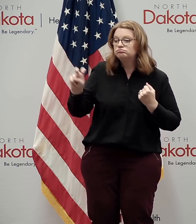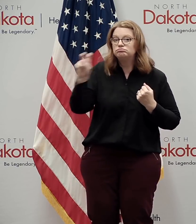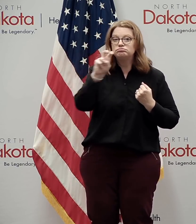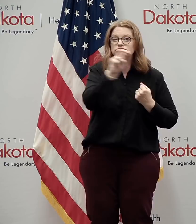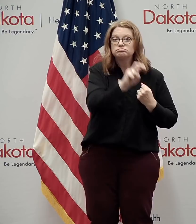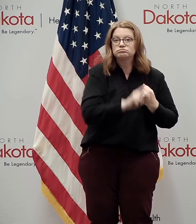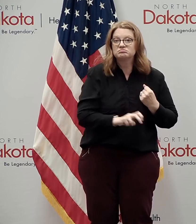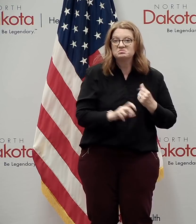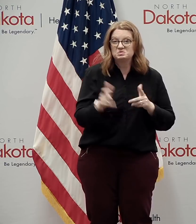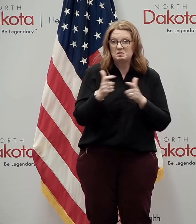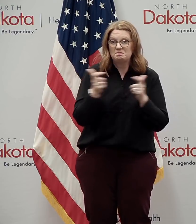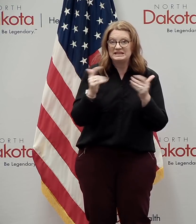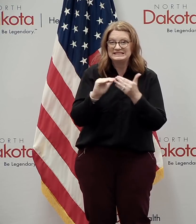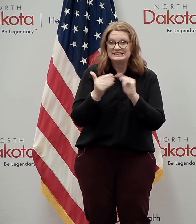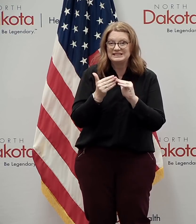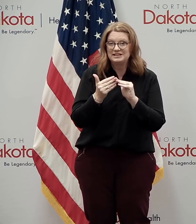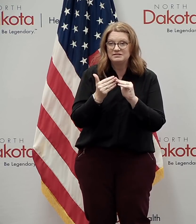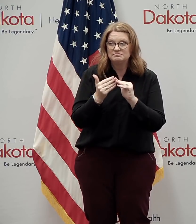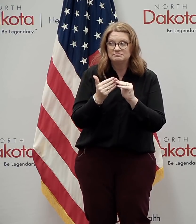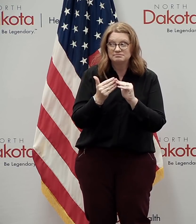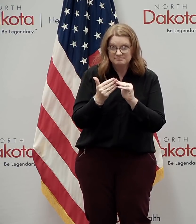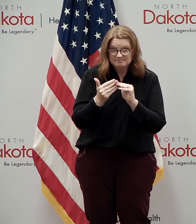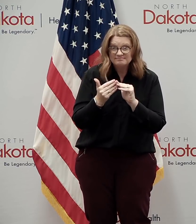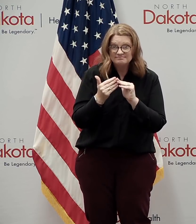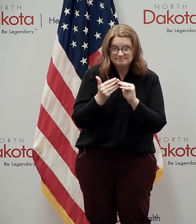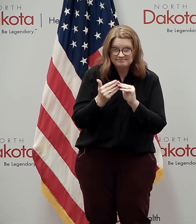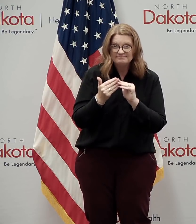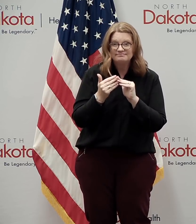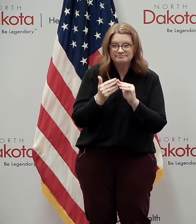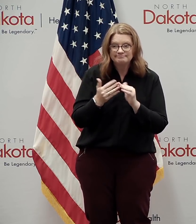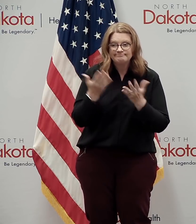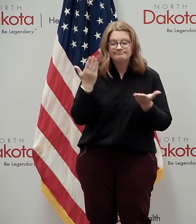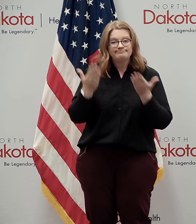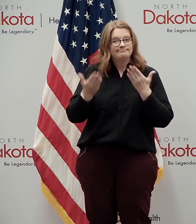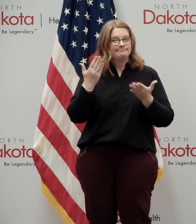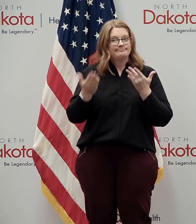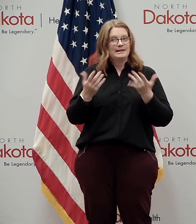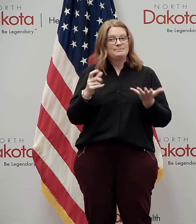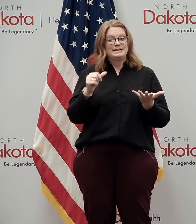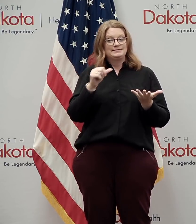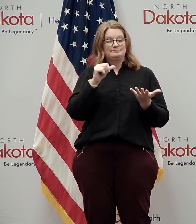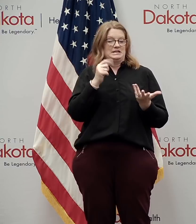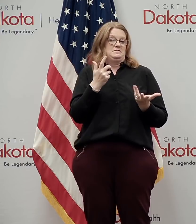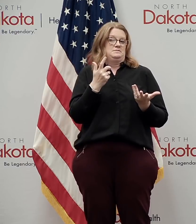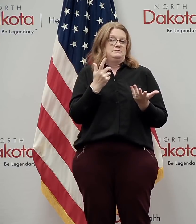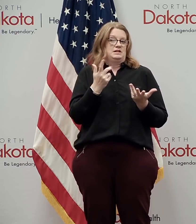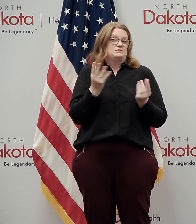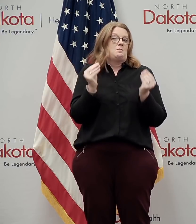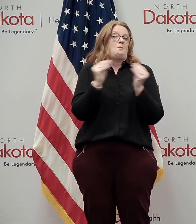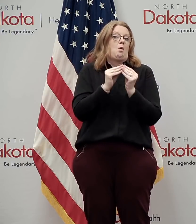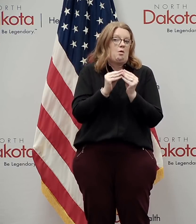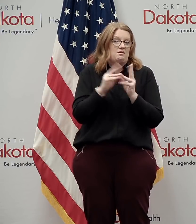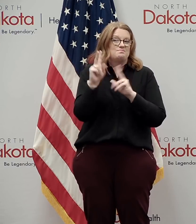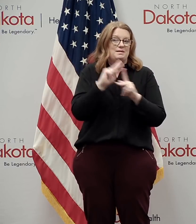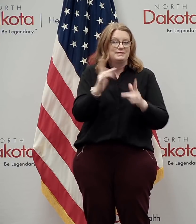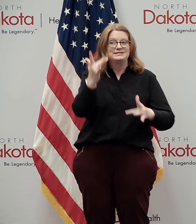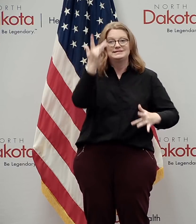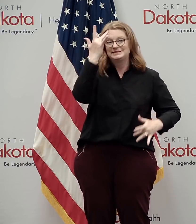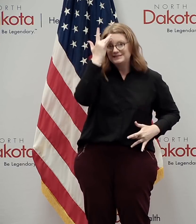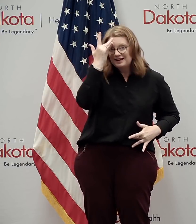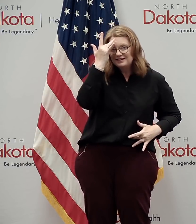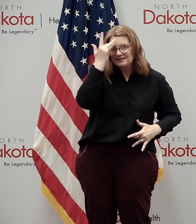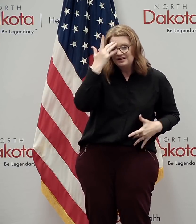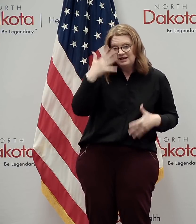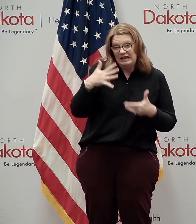a more active cases. Maybe not more on a per capita basis, but there's just more active cases. And